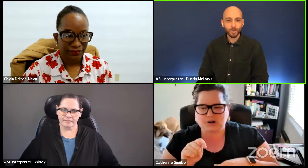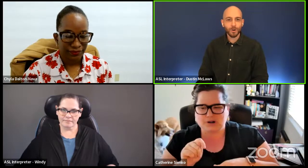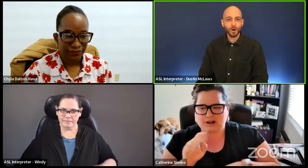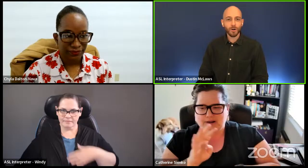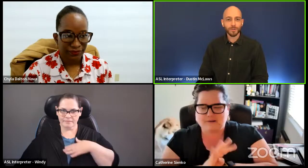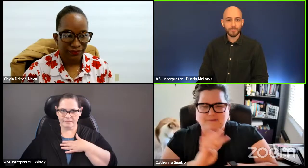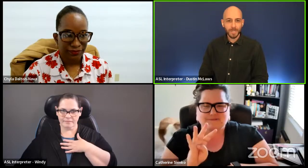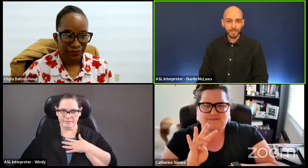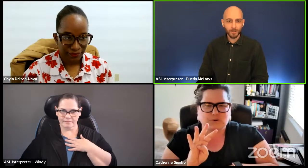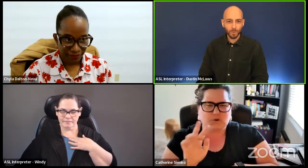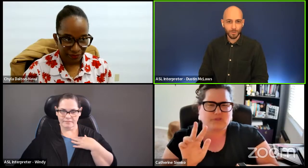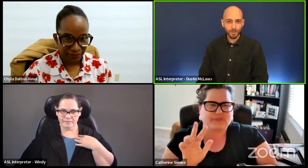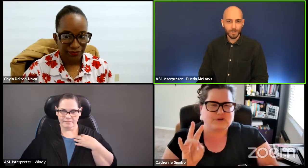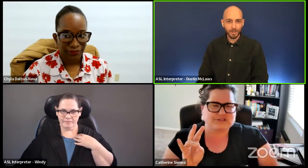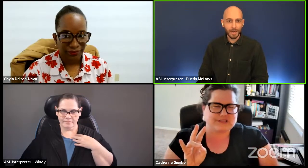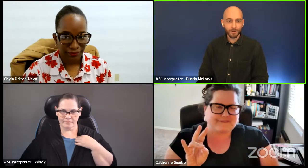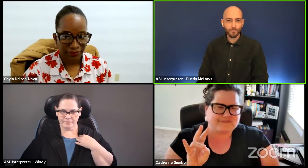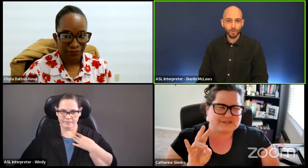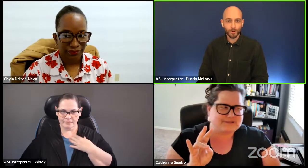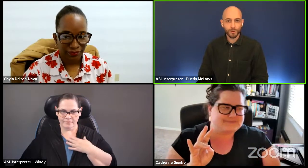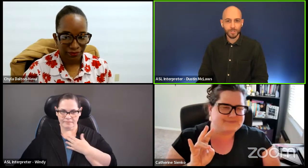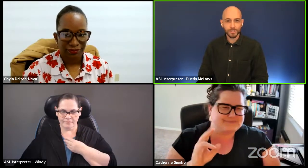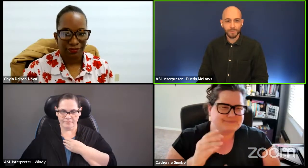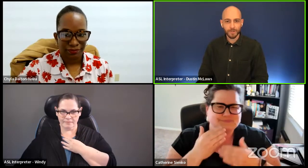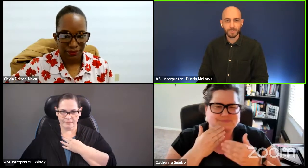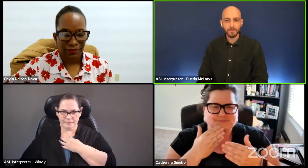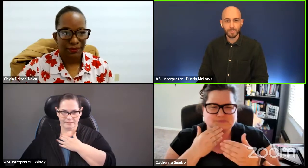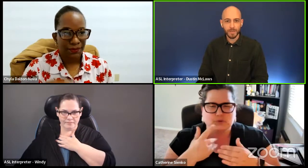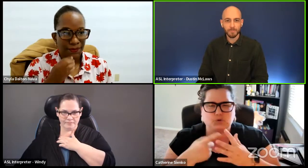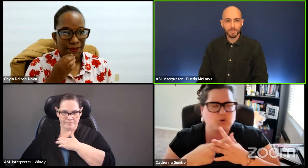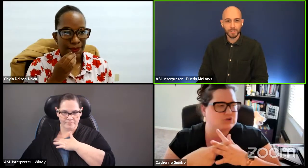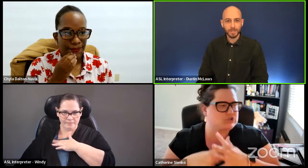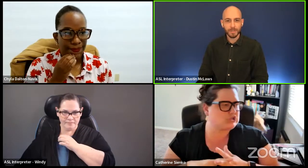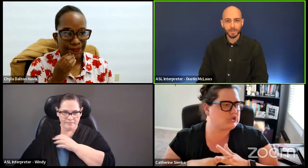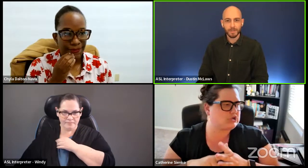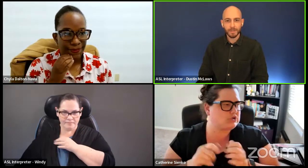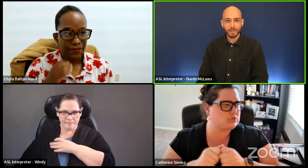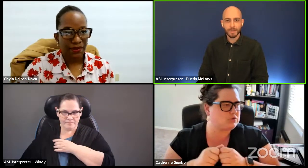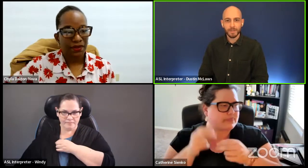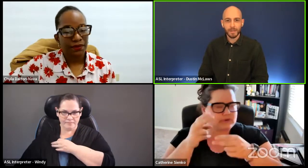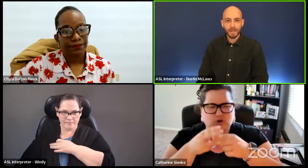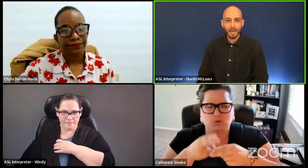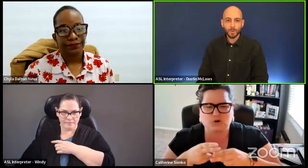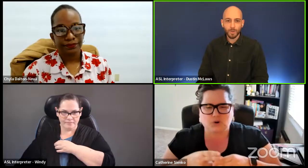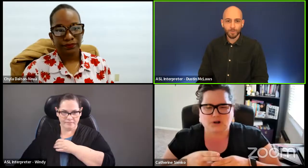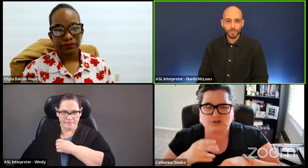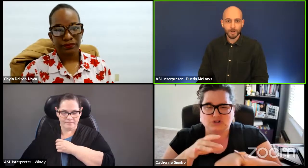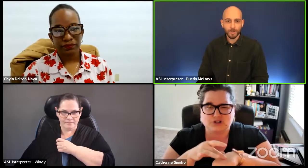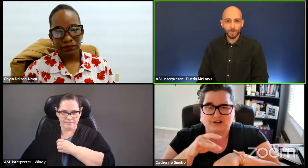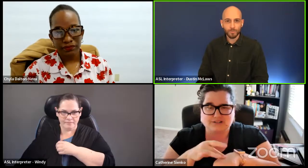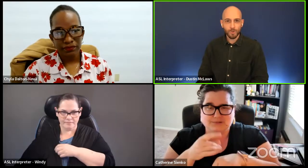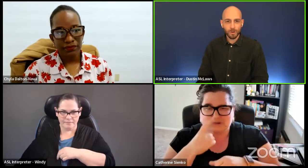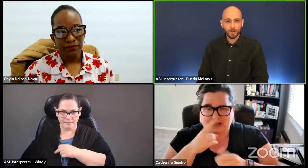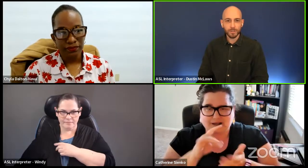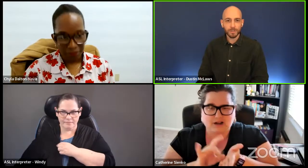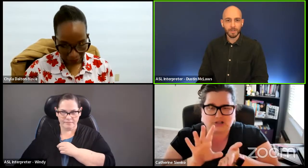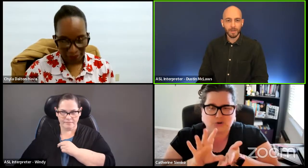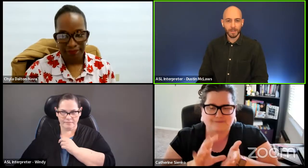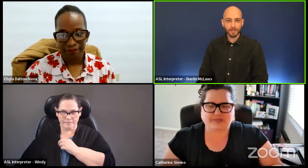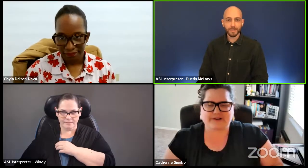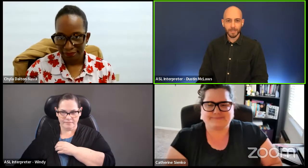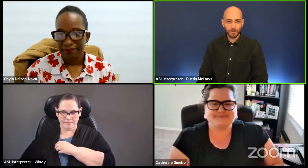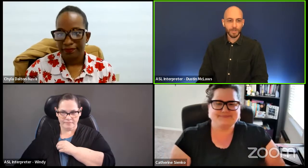and we will call the meeting to order at 4:37 p.m. And we will start with a roll